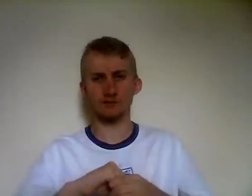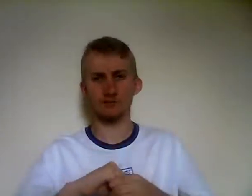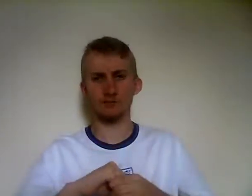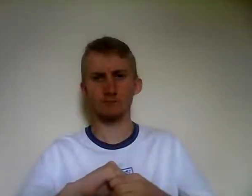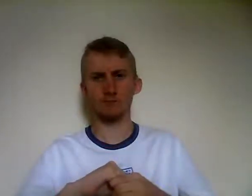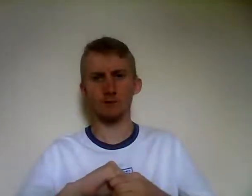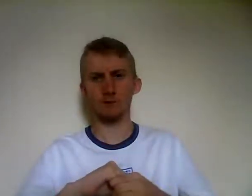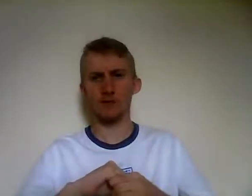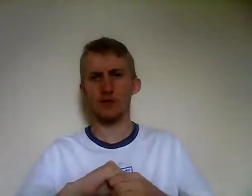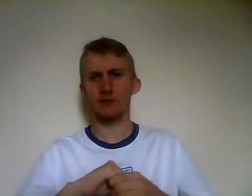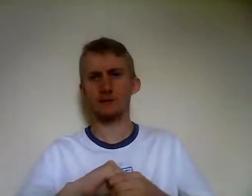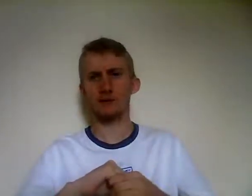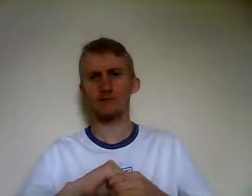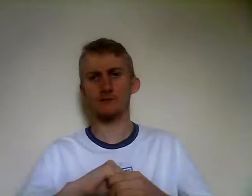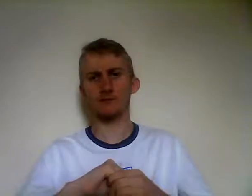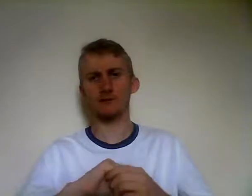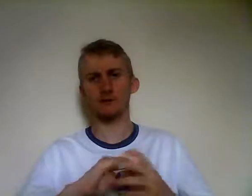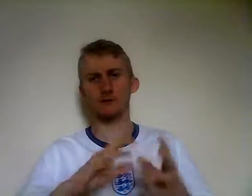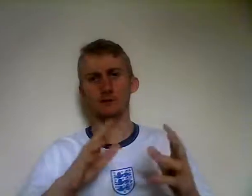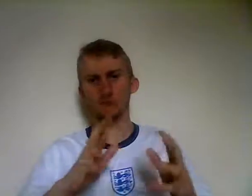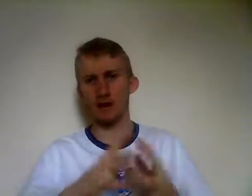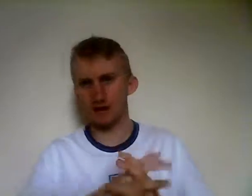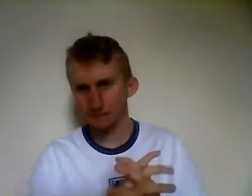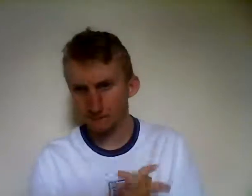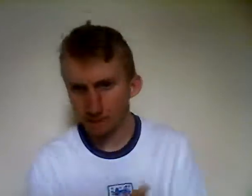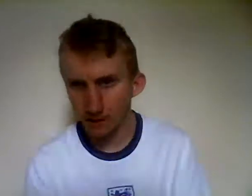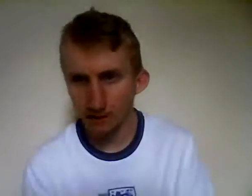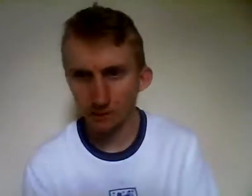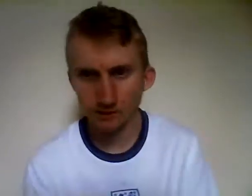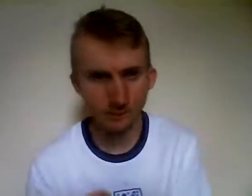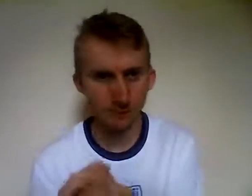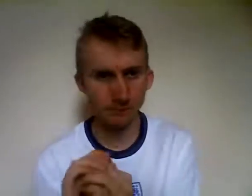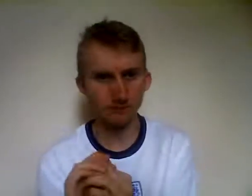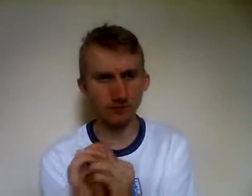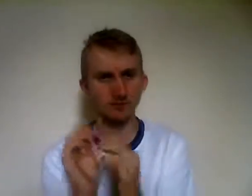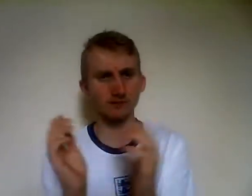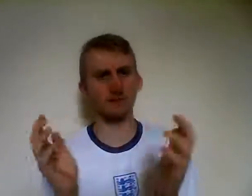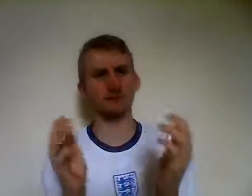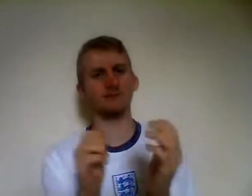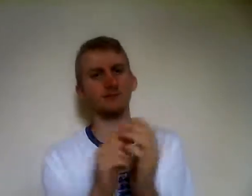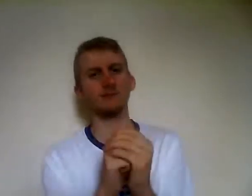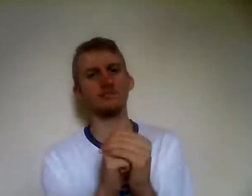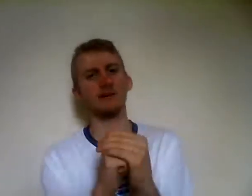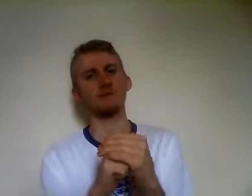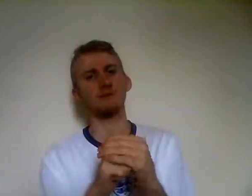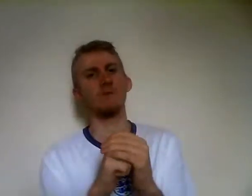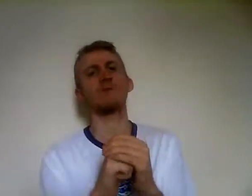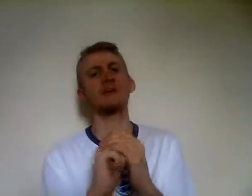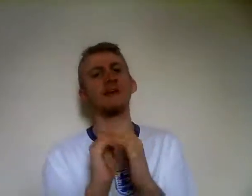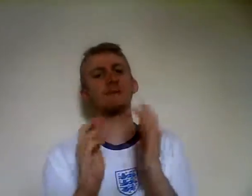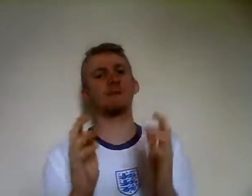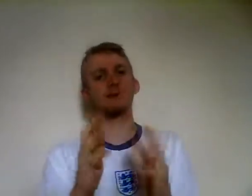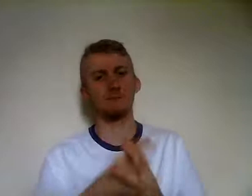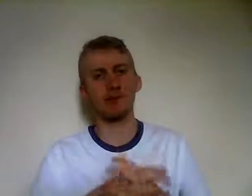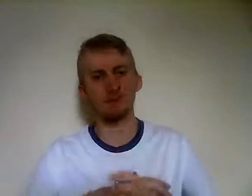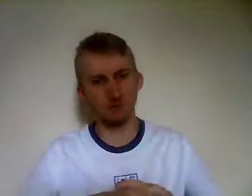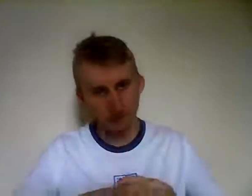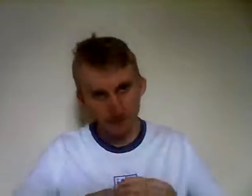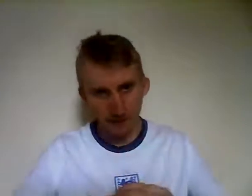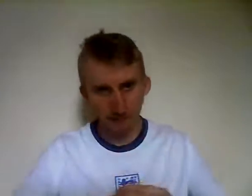club would fold, and then there would be no going back. By September 2006, the club's debt was £1.8 million,